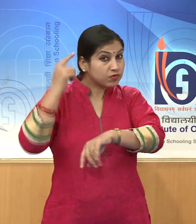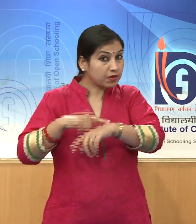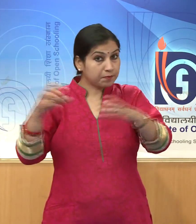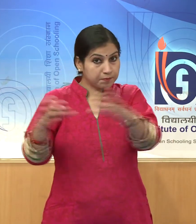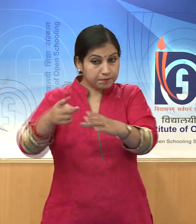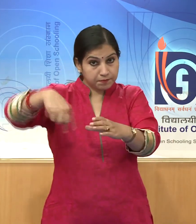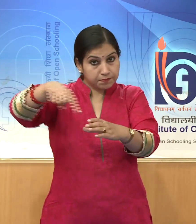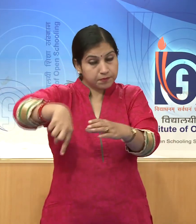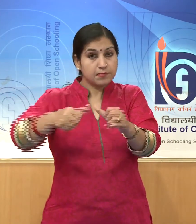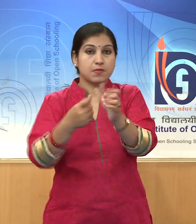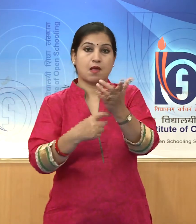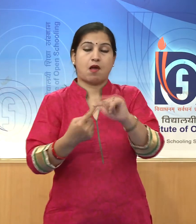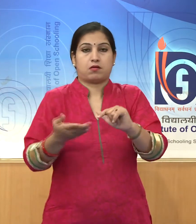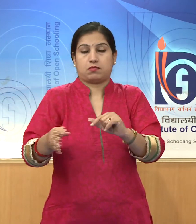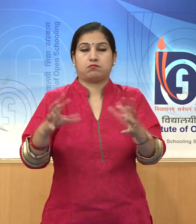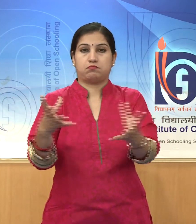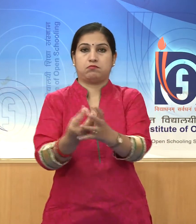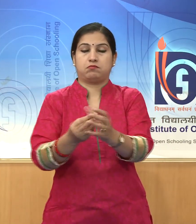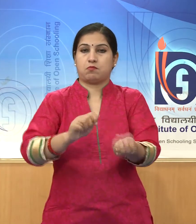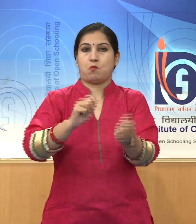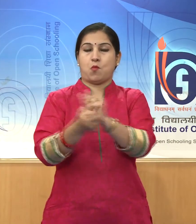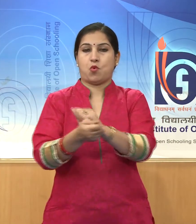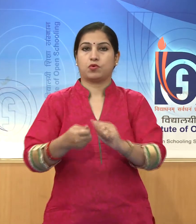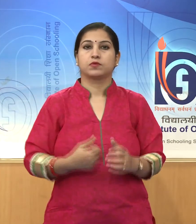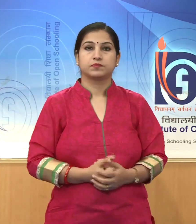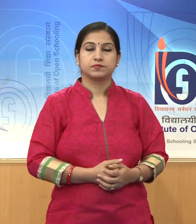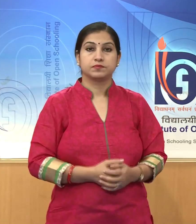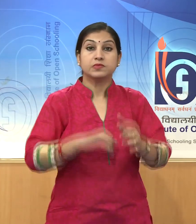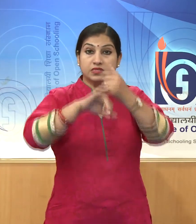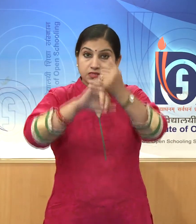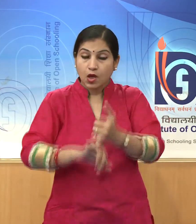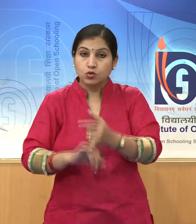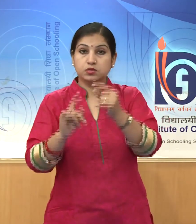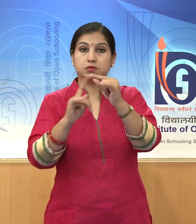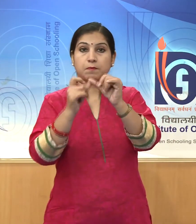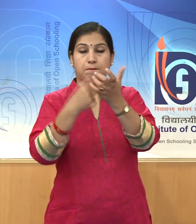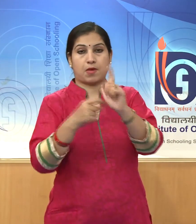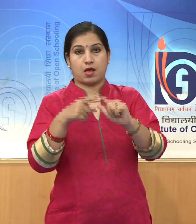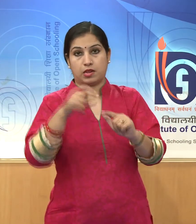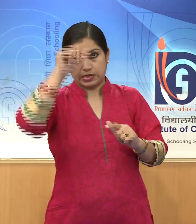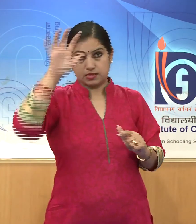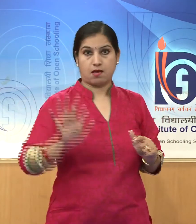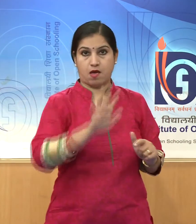contemporary art movement in the southern part of India.